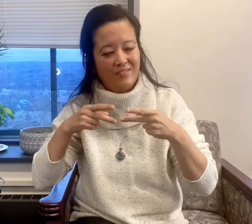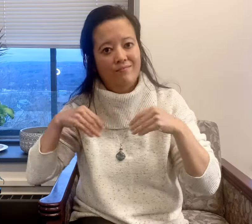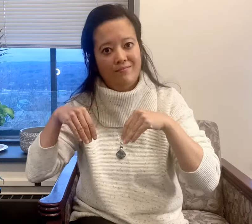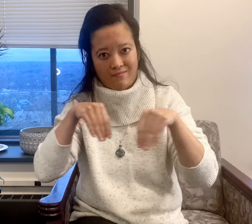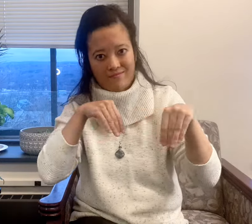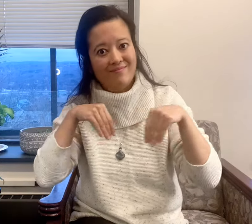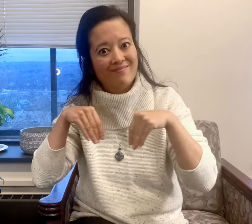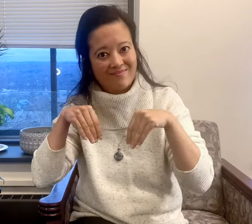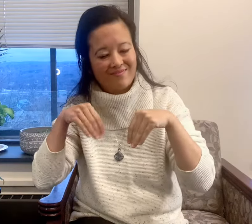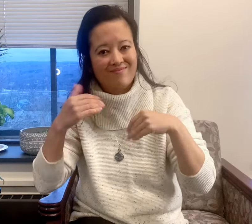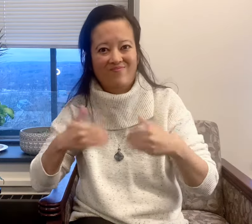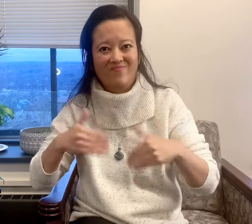and hand positioning as well.